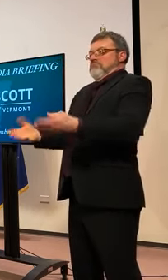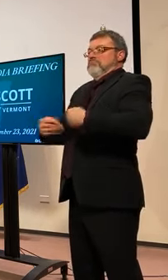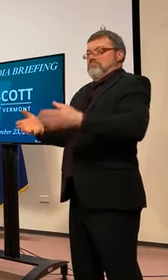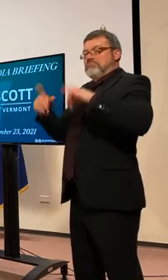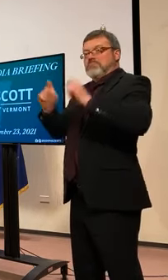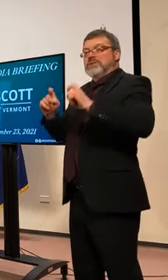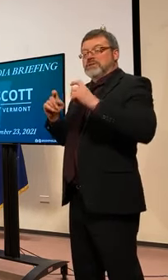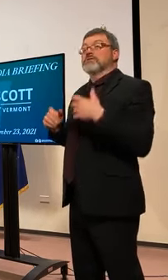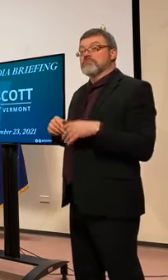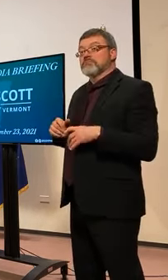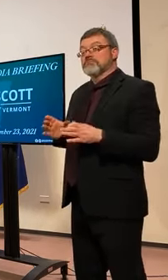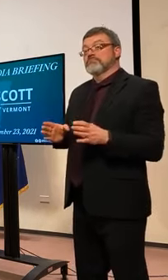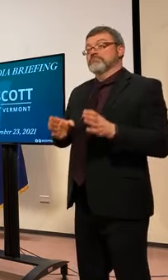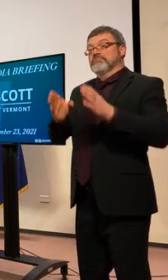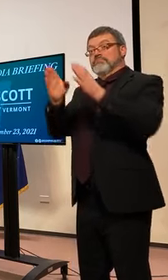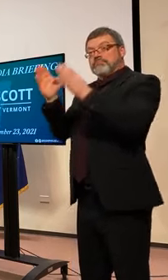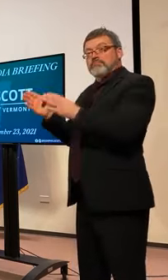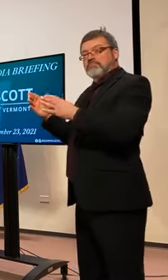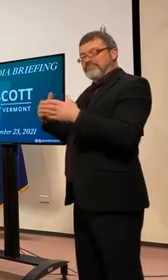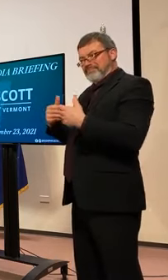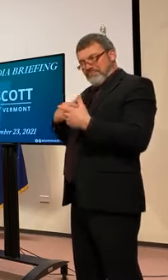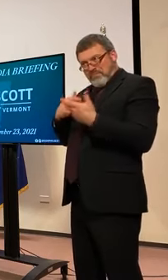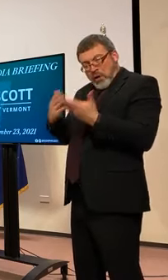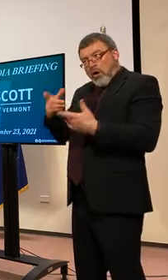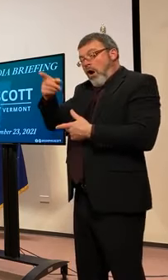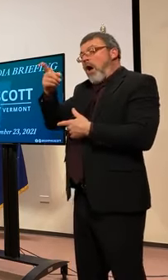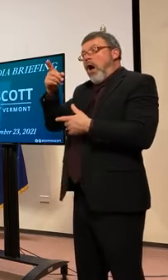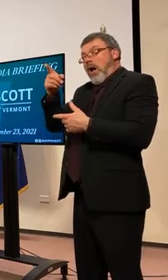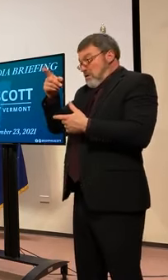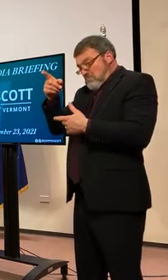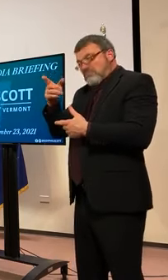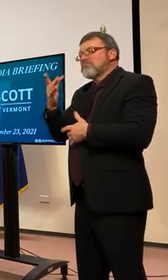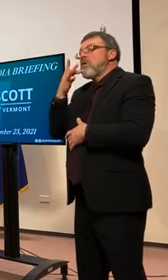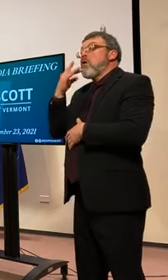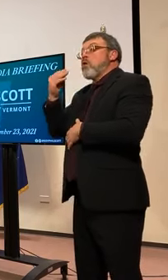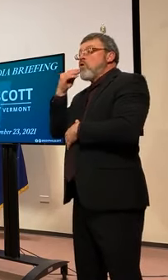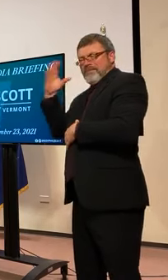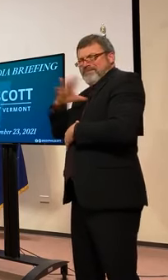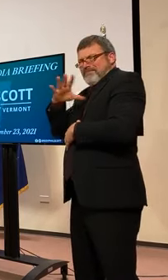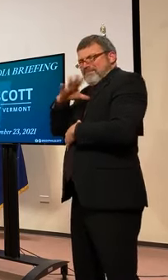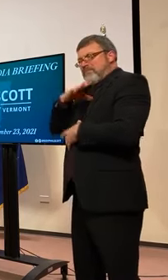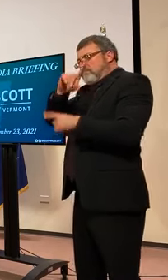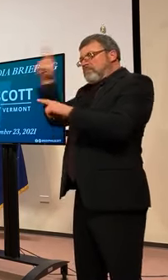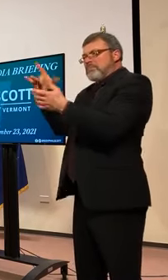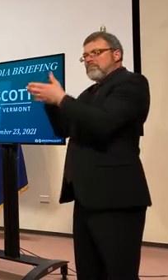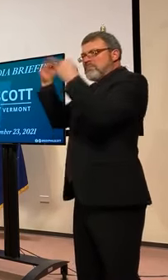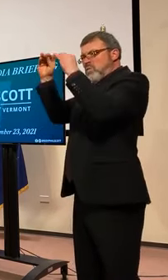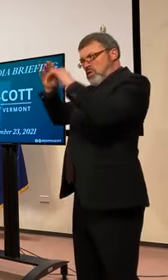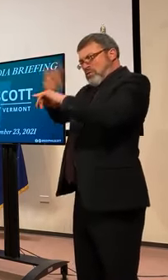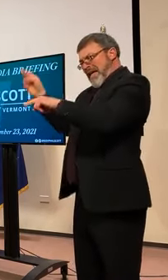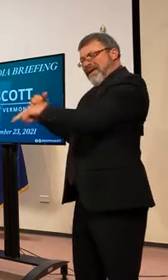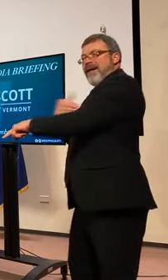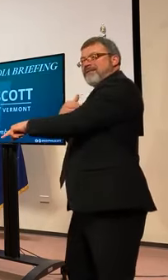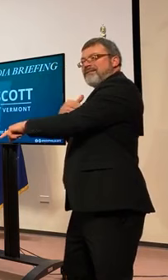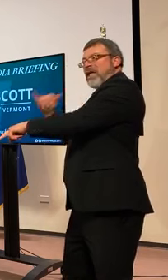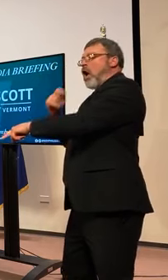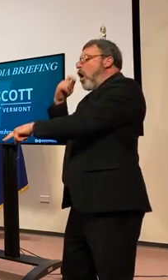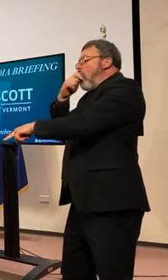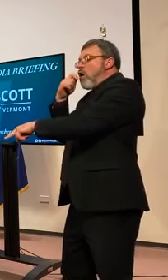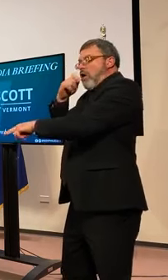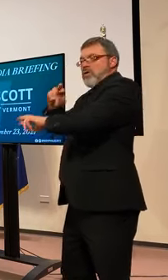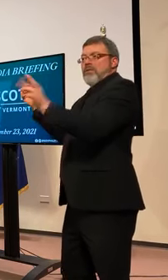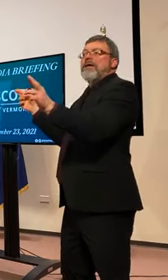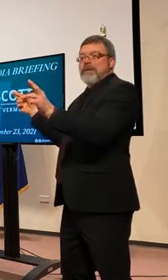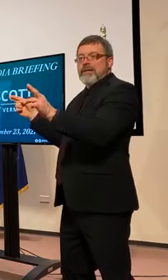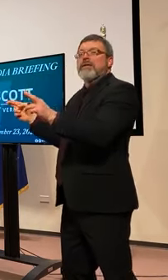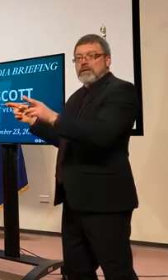are available at local pharmacies or online. We are confident that with careful monitoring and by